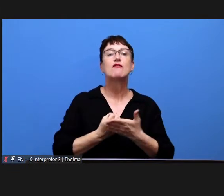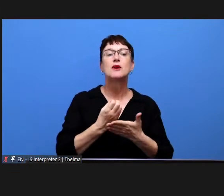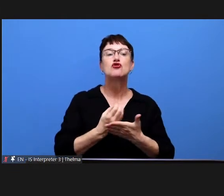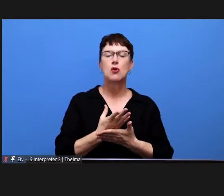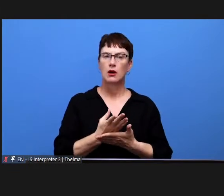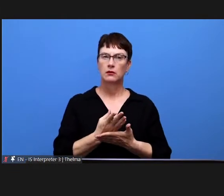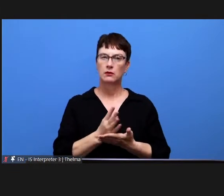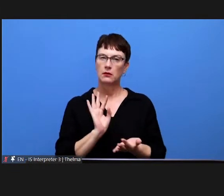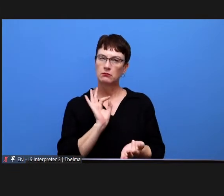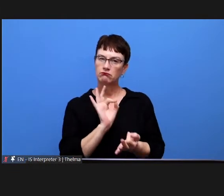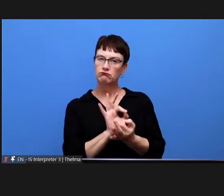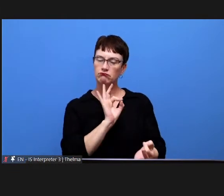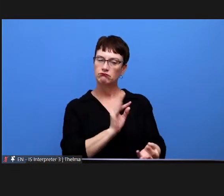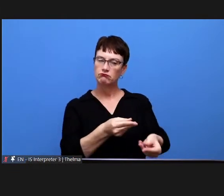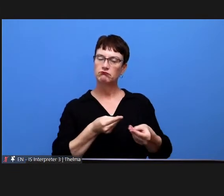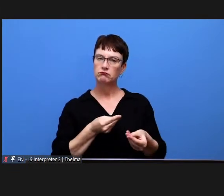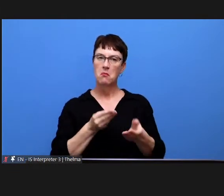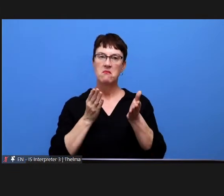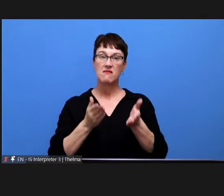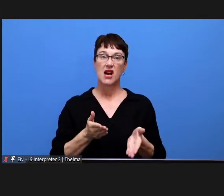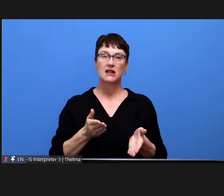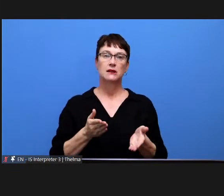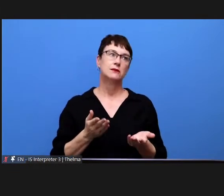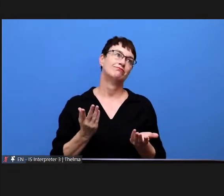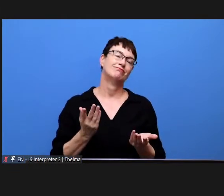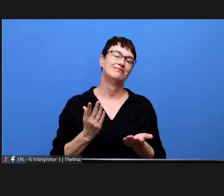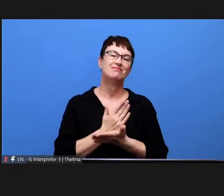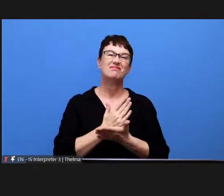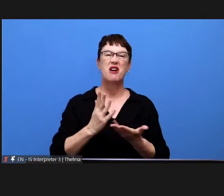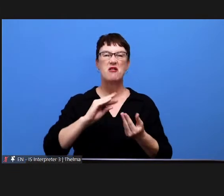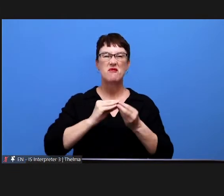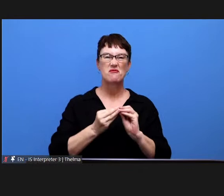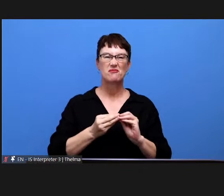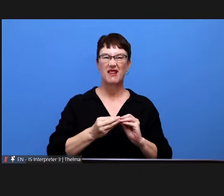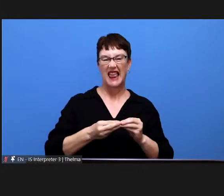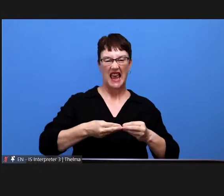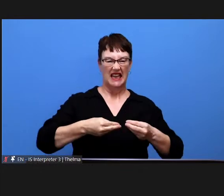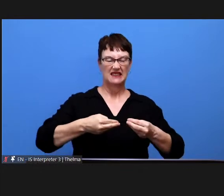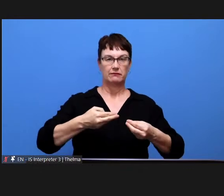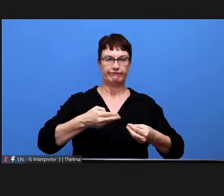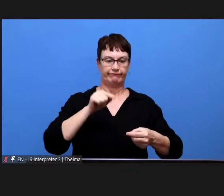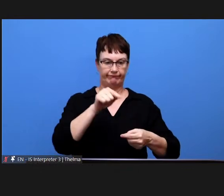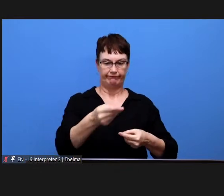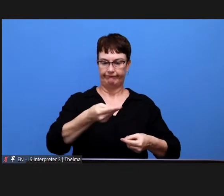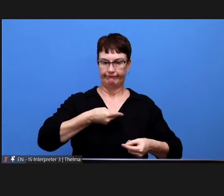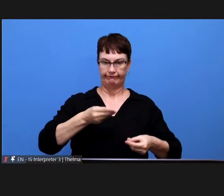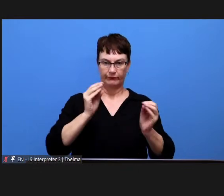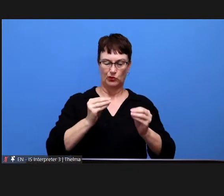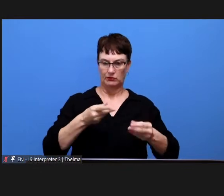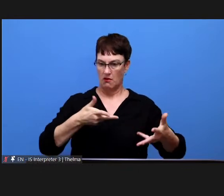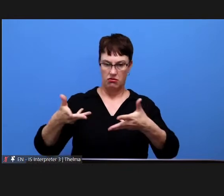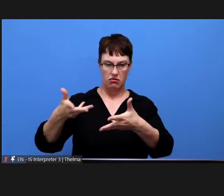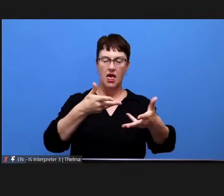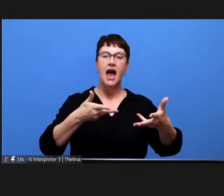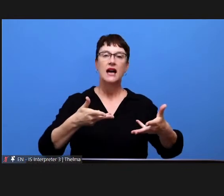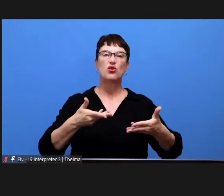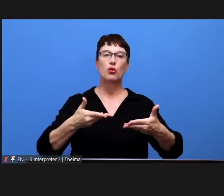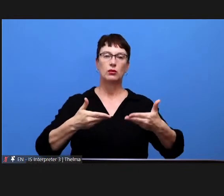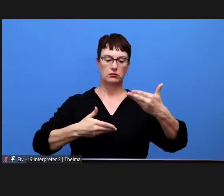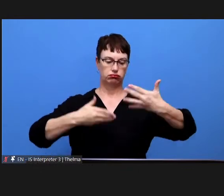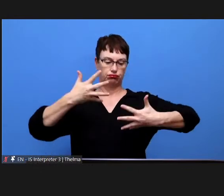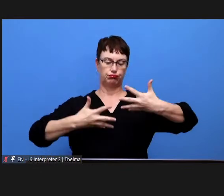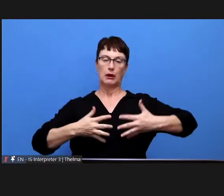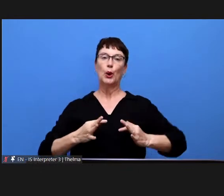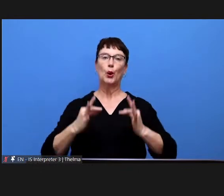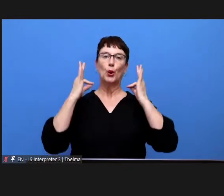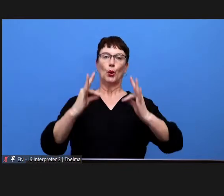for the recognition of all those findings. Information sharing, I think, is very important. What kind of platform do